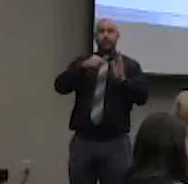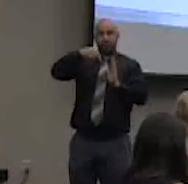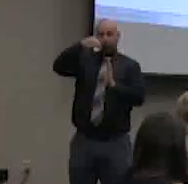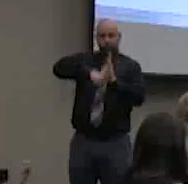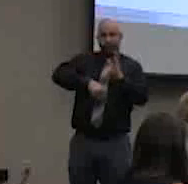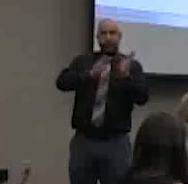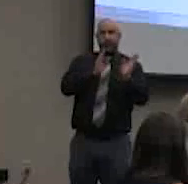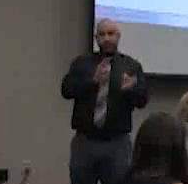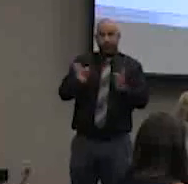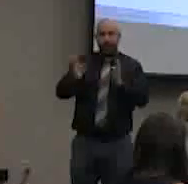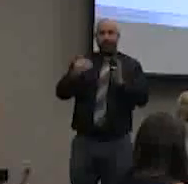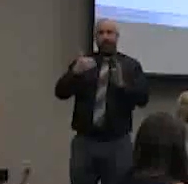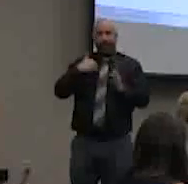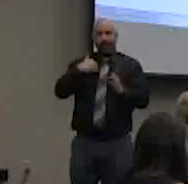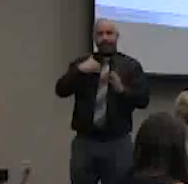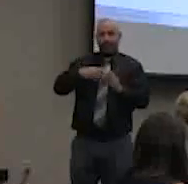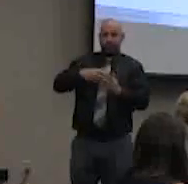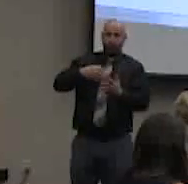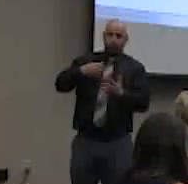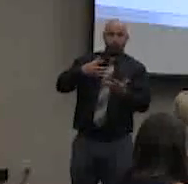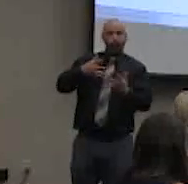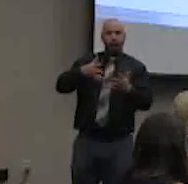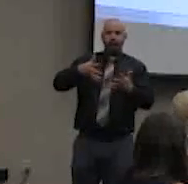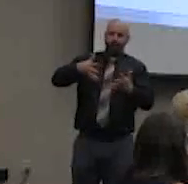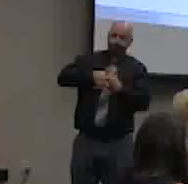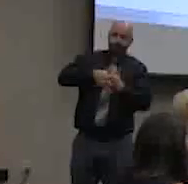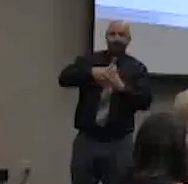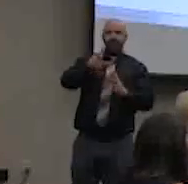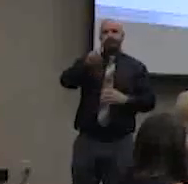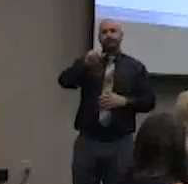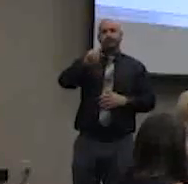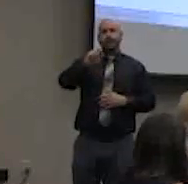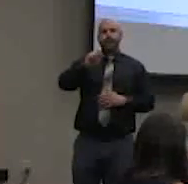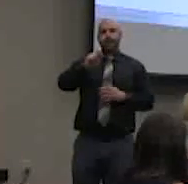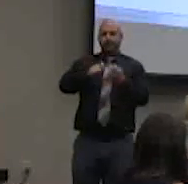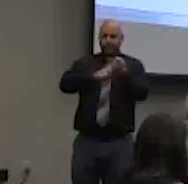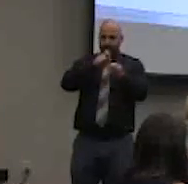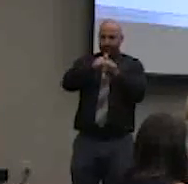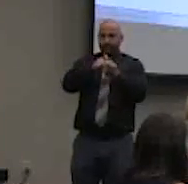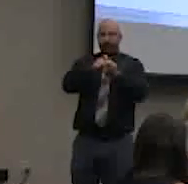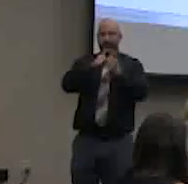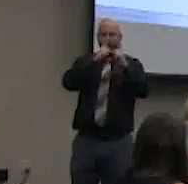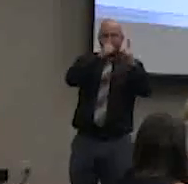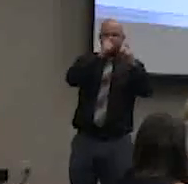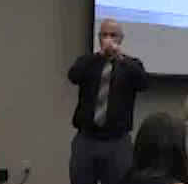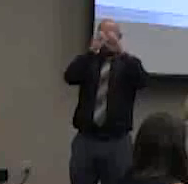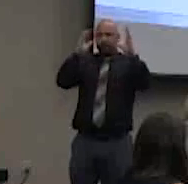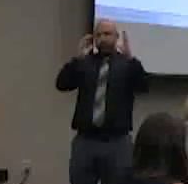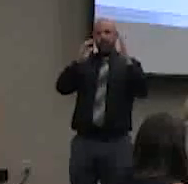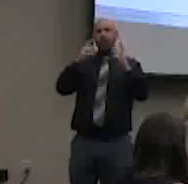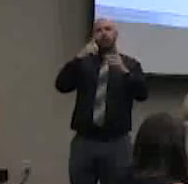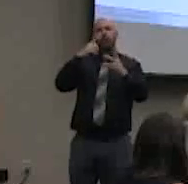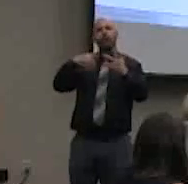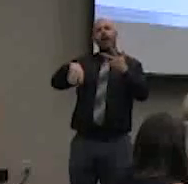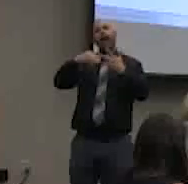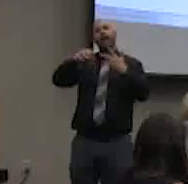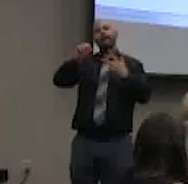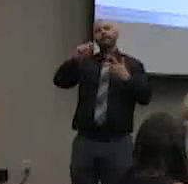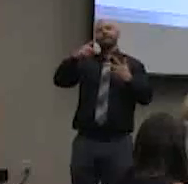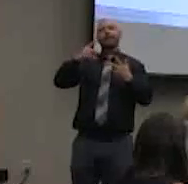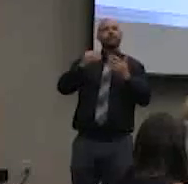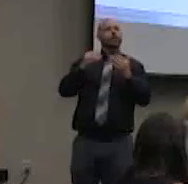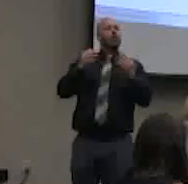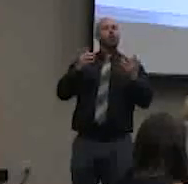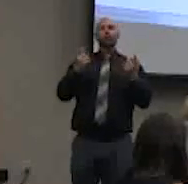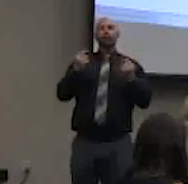an articulated vision and mission, with then how do we have steps to move forward. So that's a big piece of what we're